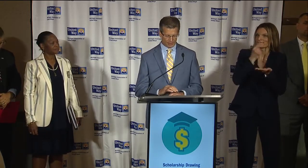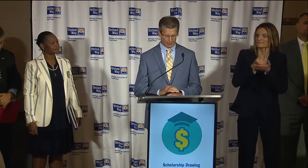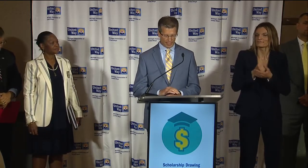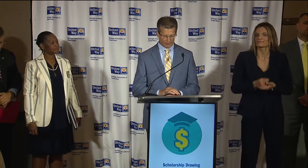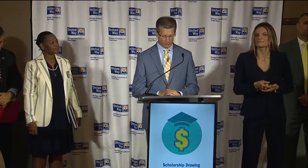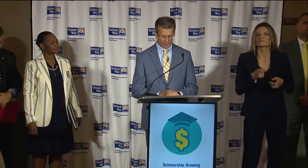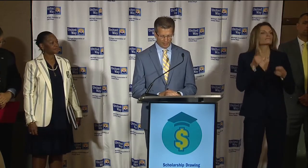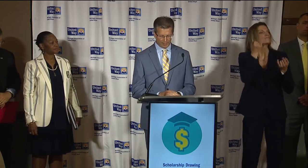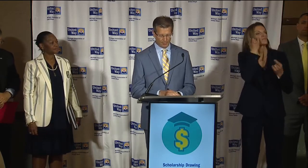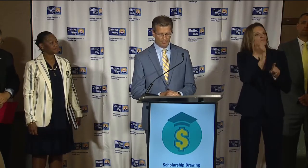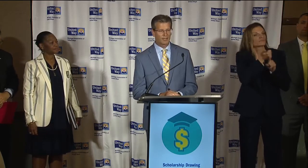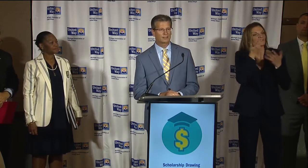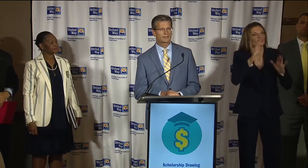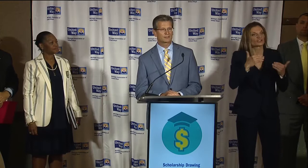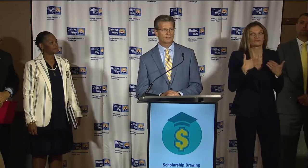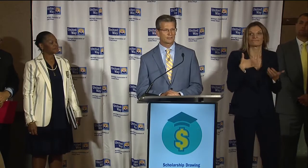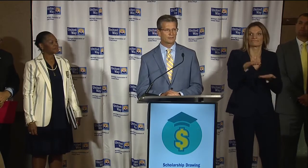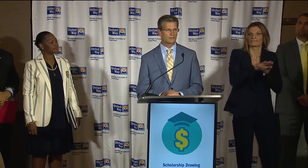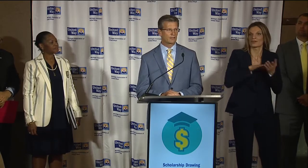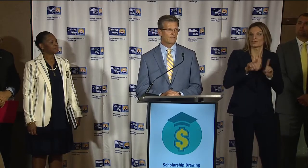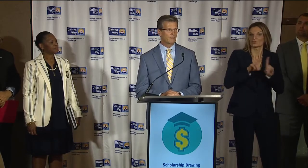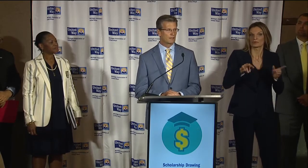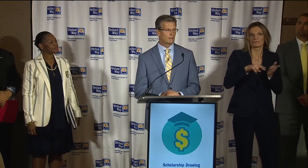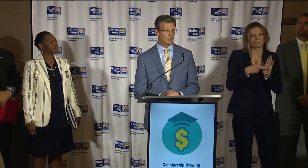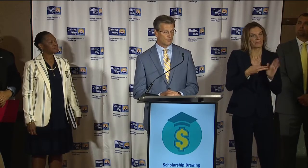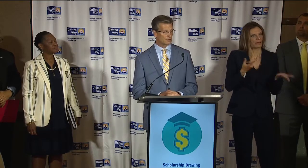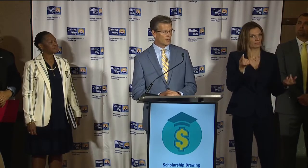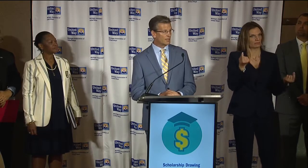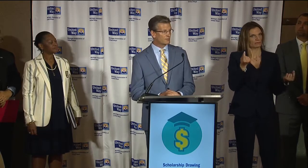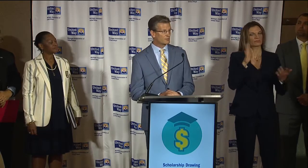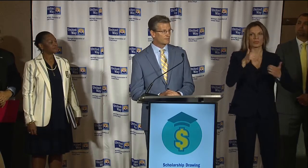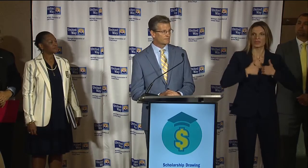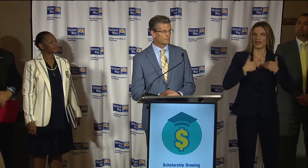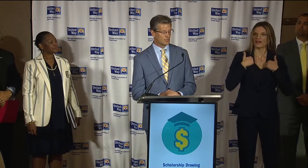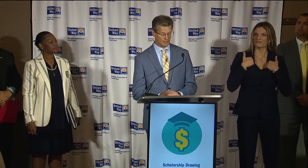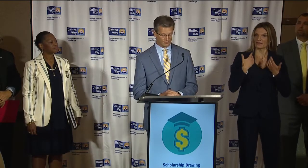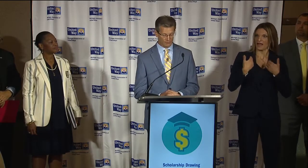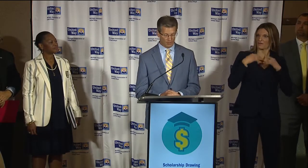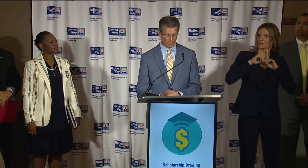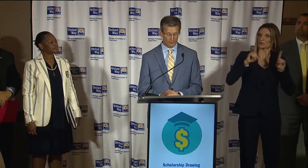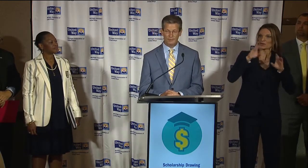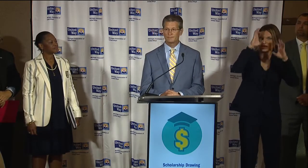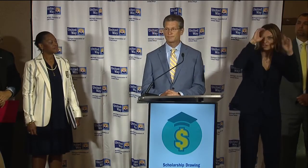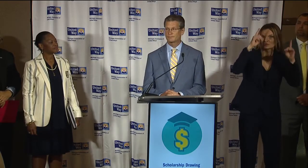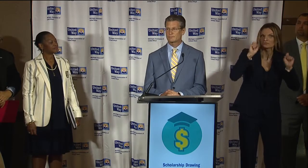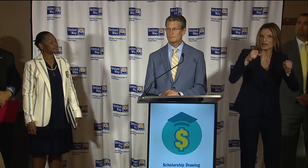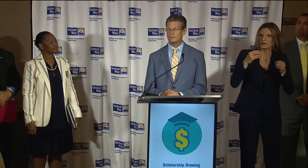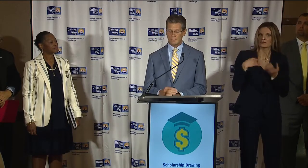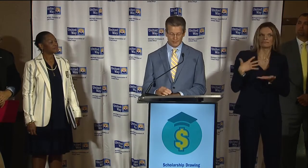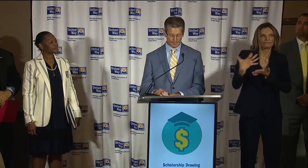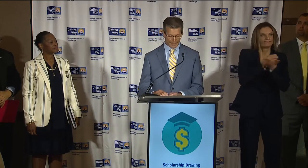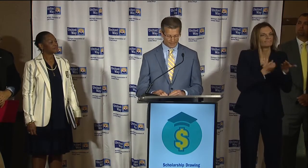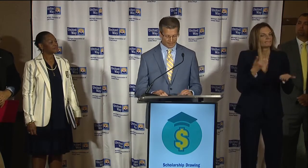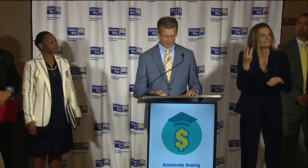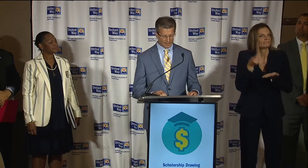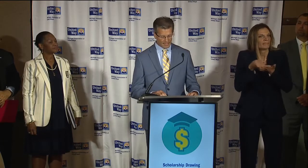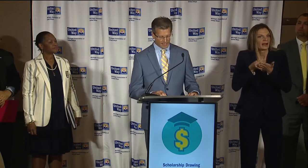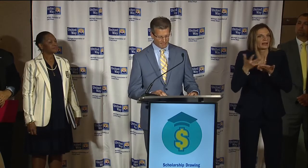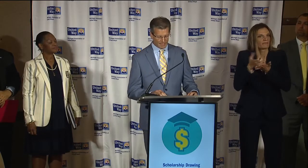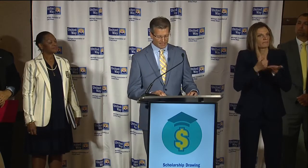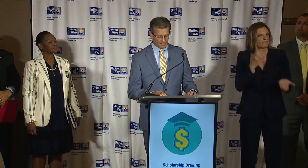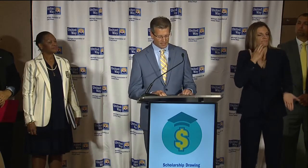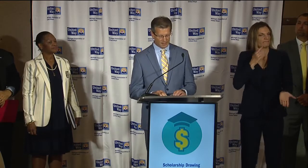who possess a college degree are much more likely to live healthier lives, to live longer, and to pass